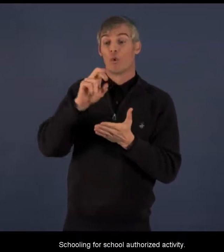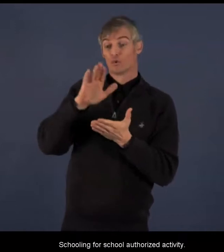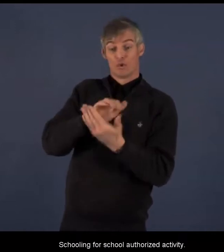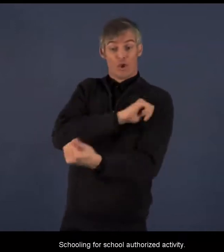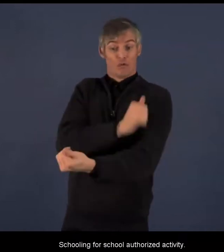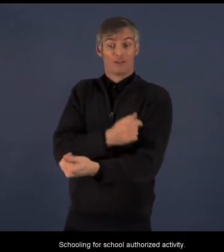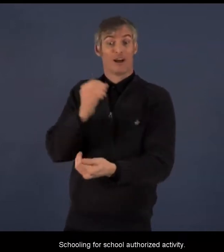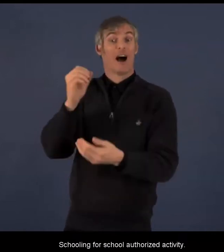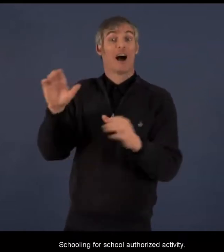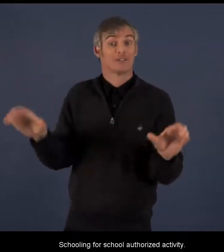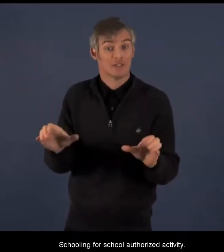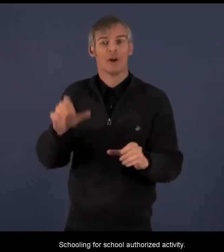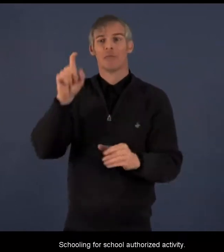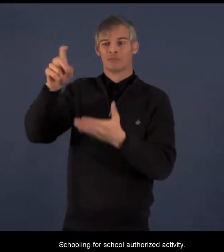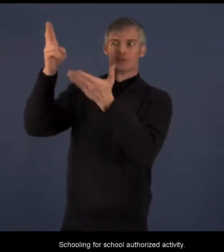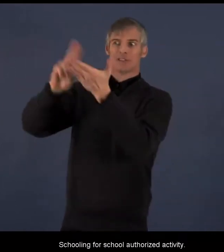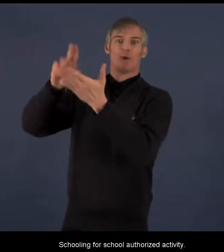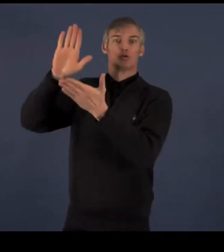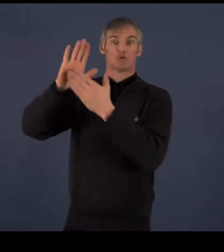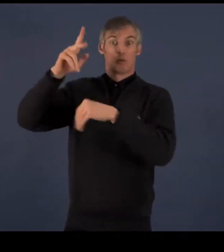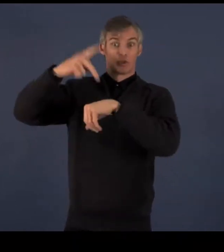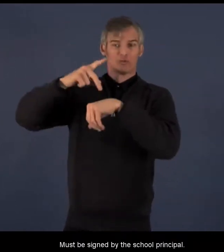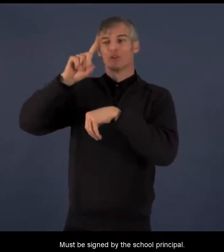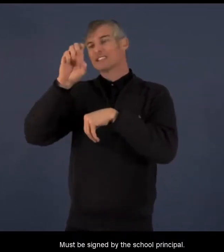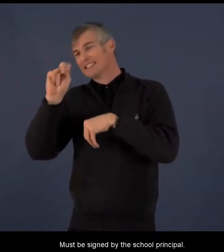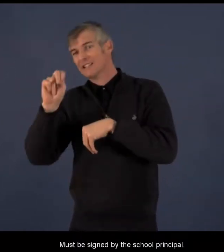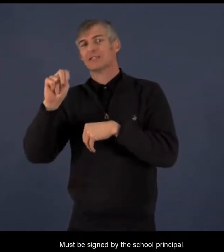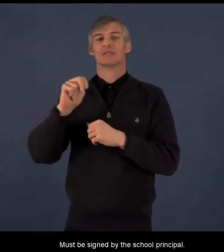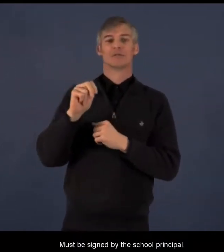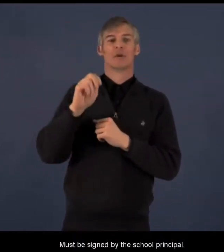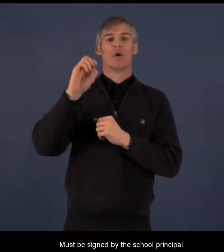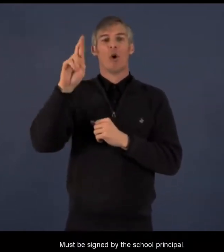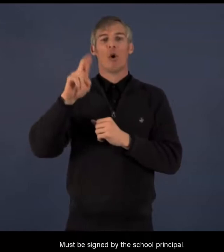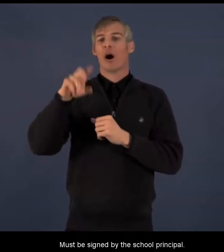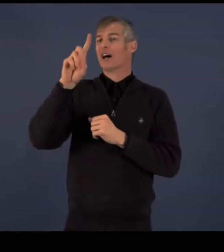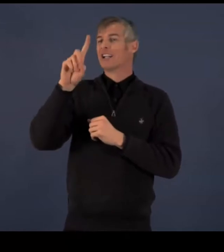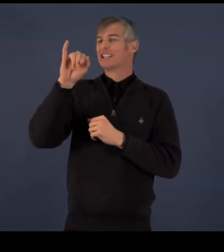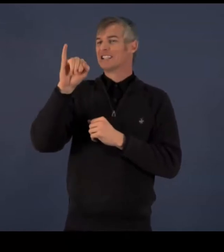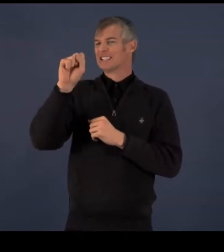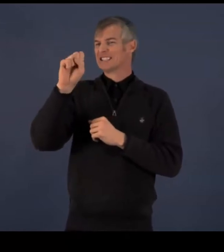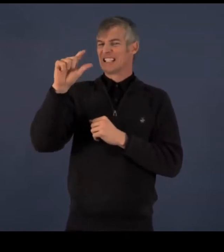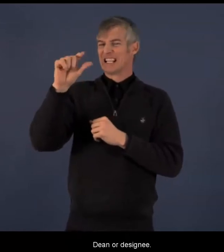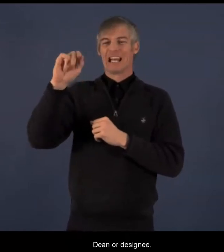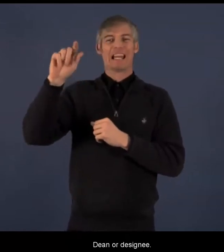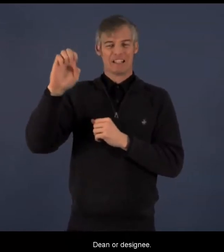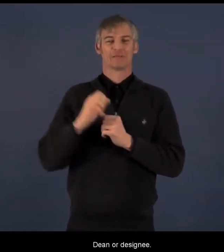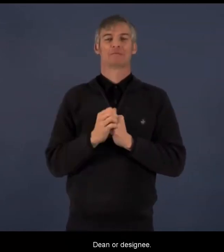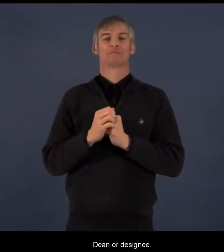Schooling or school authorized activity. The note must be signed by the school principal, dean, or